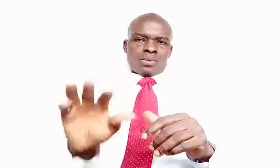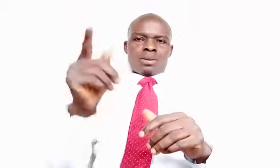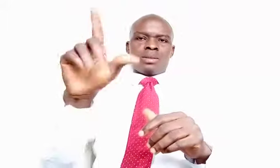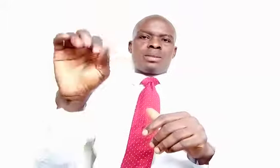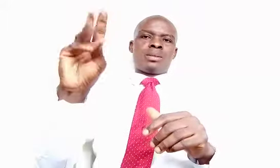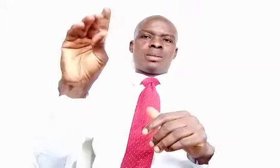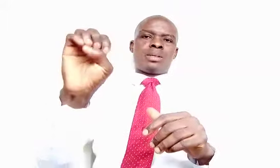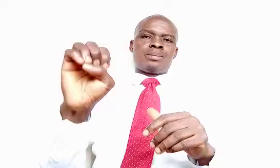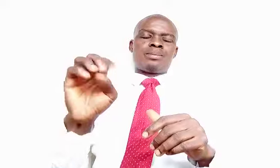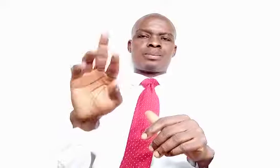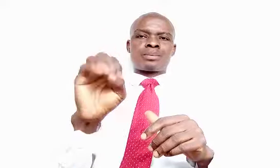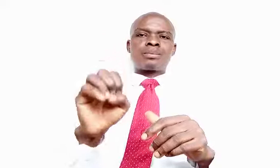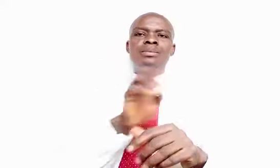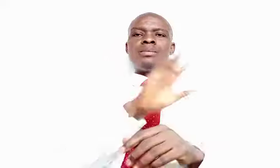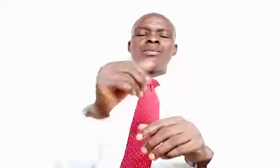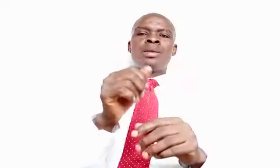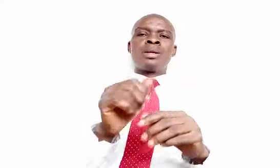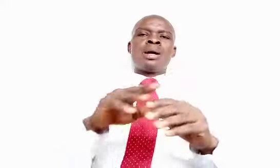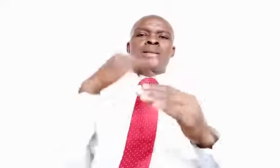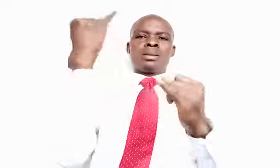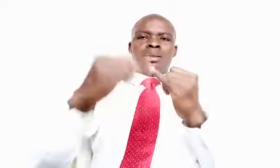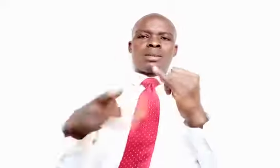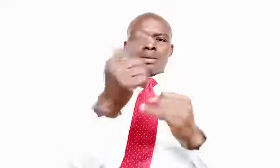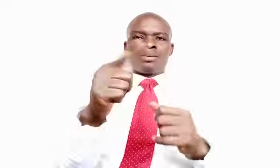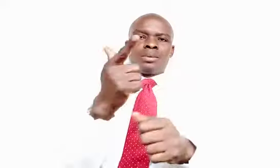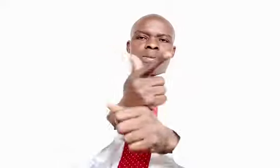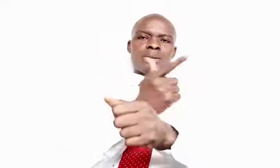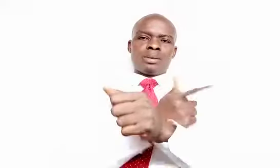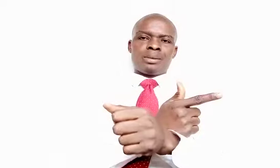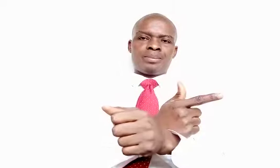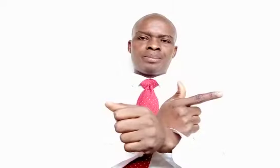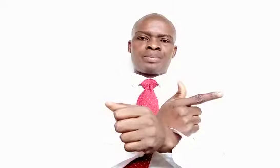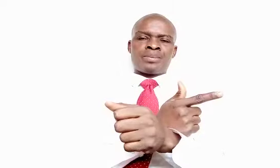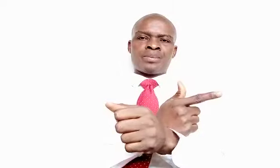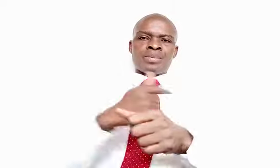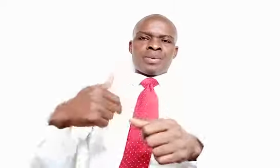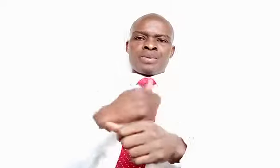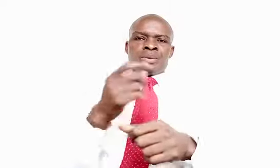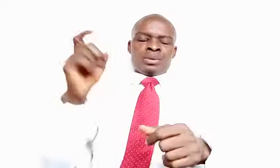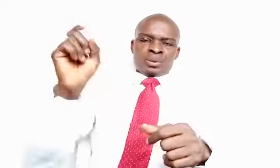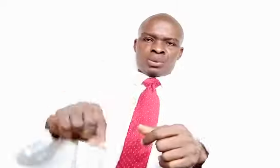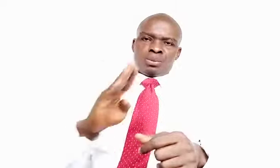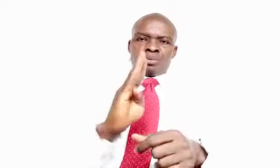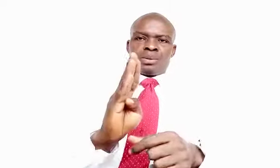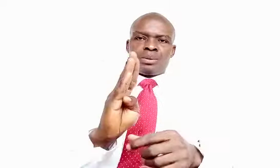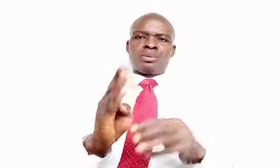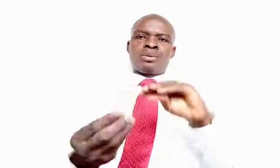sphere. At the end of today's lesson, you should be able to